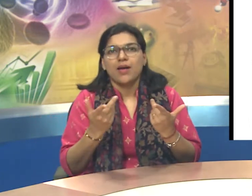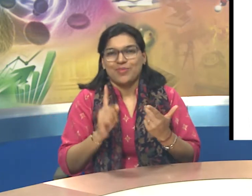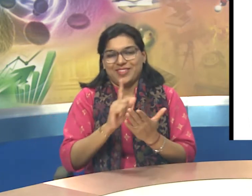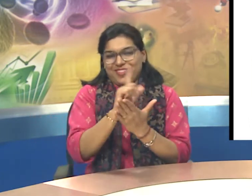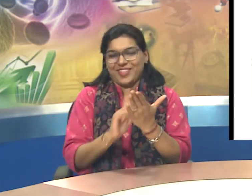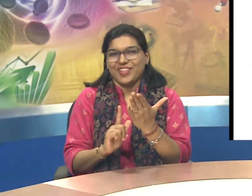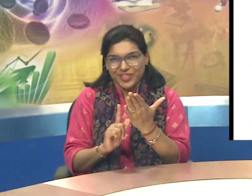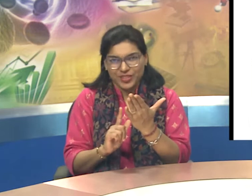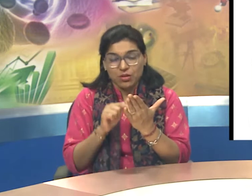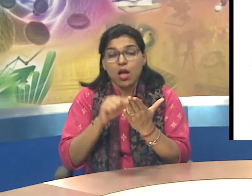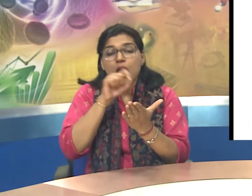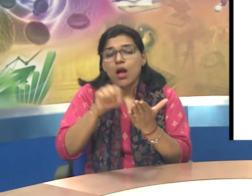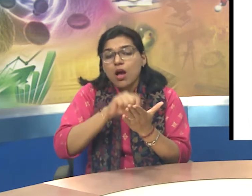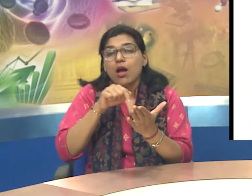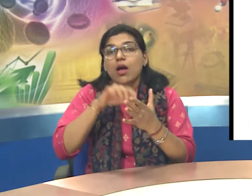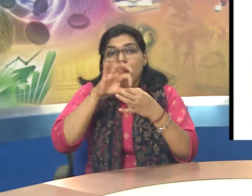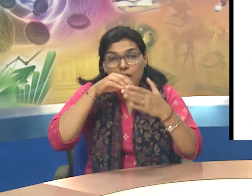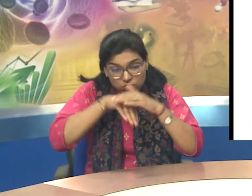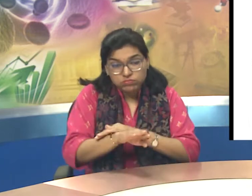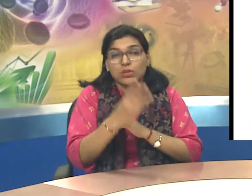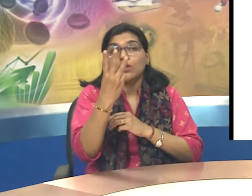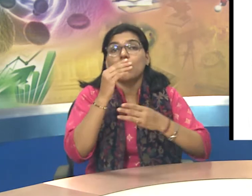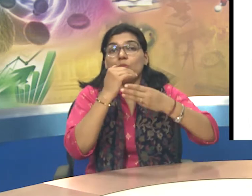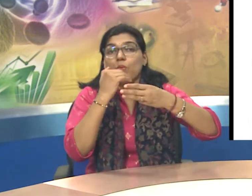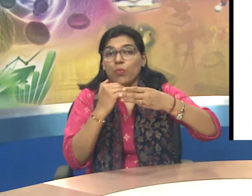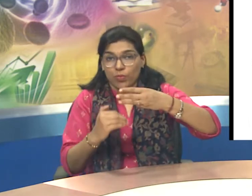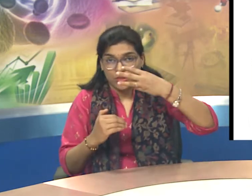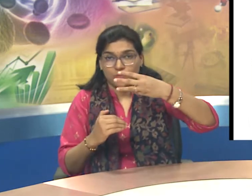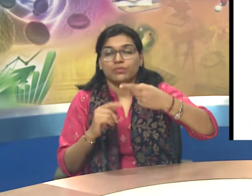for which a written document is required,